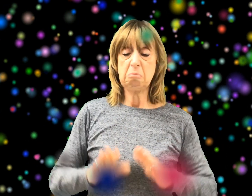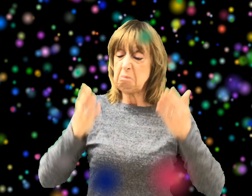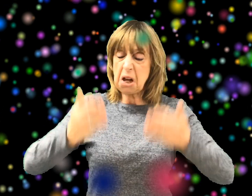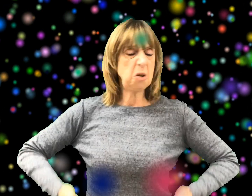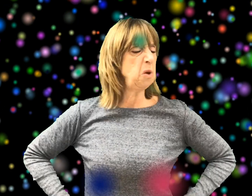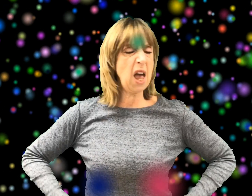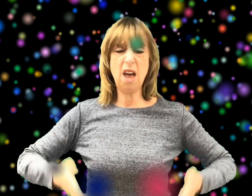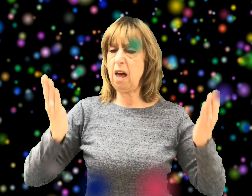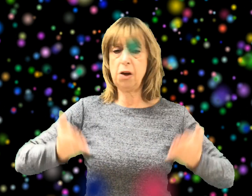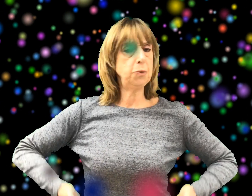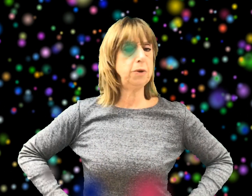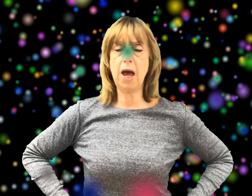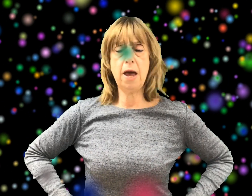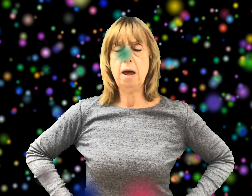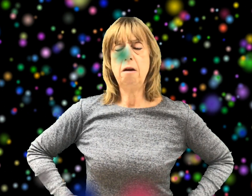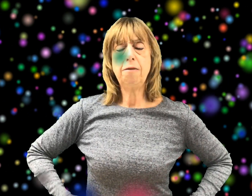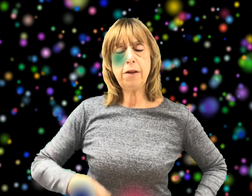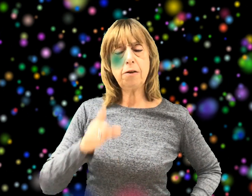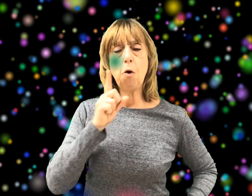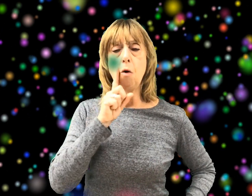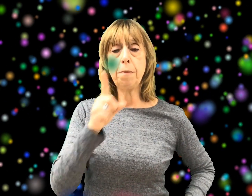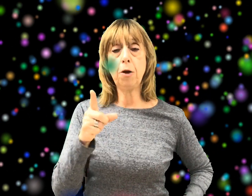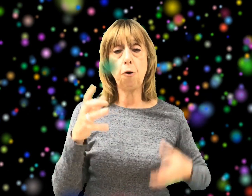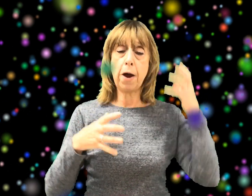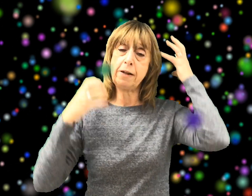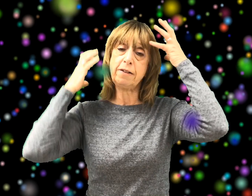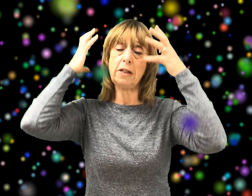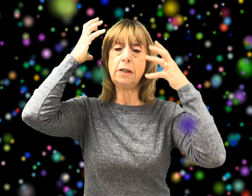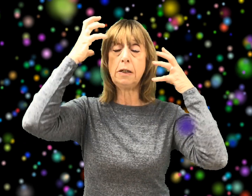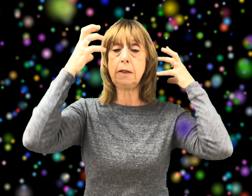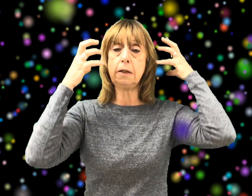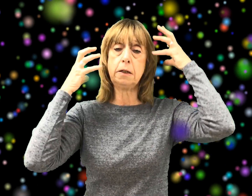mind. I don't care, so call me crazy.